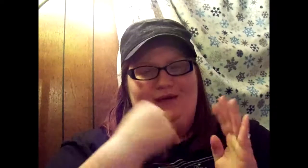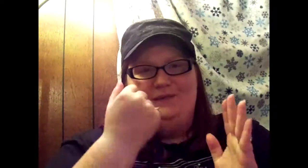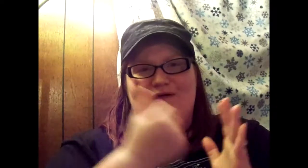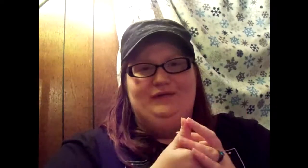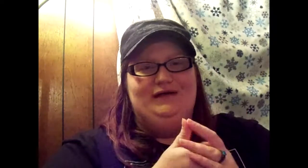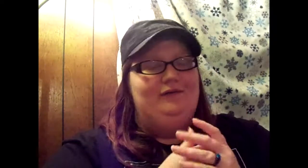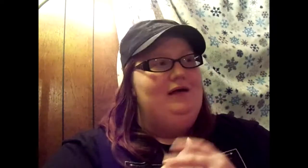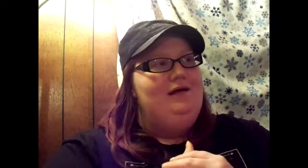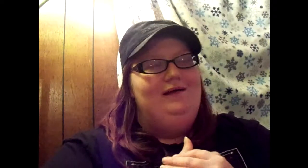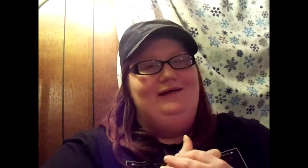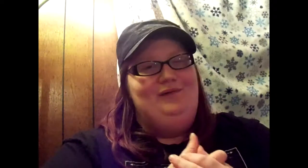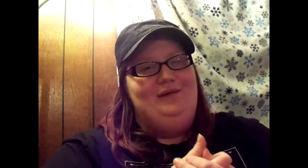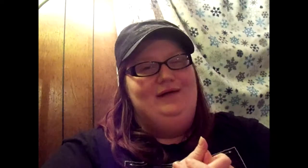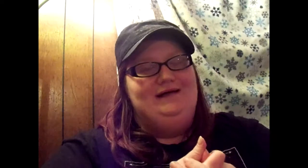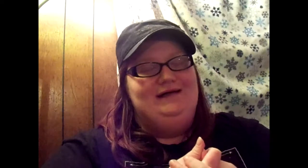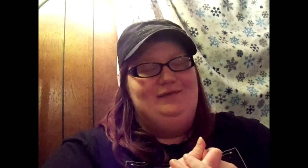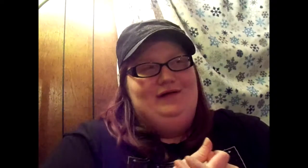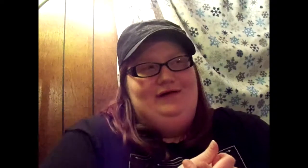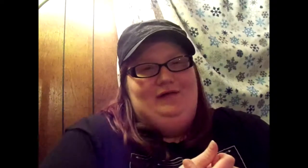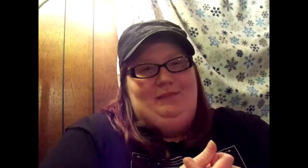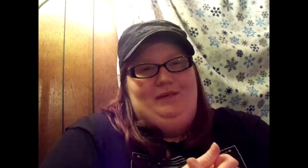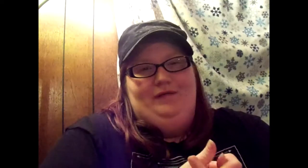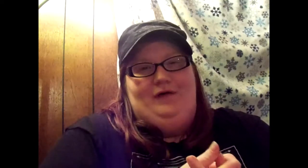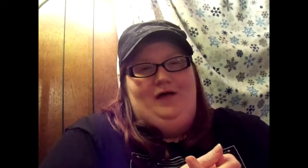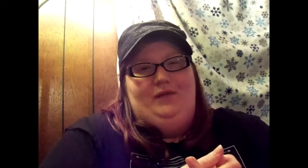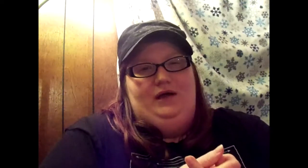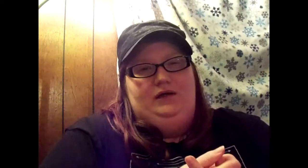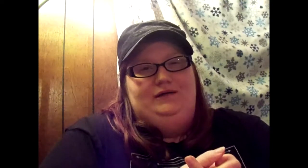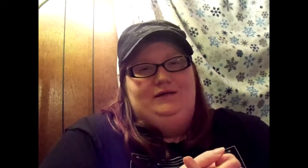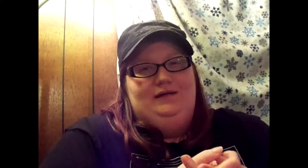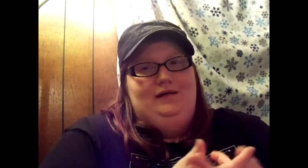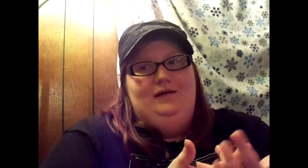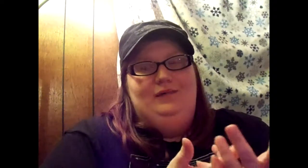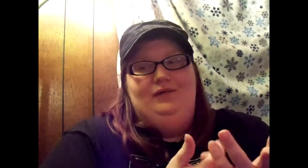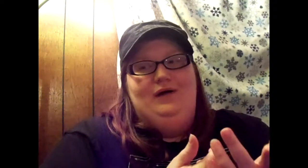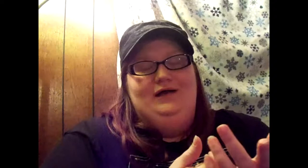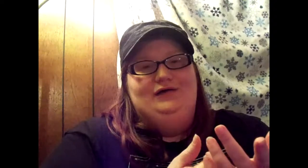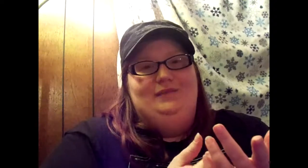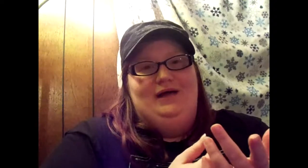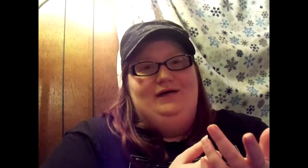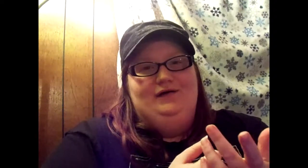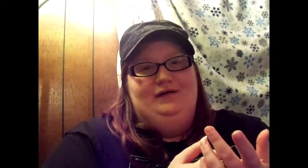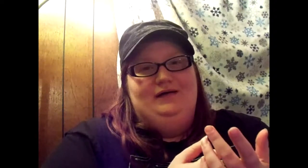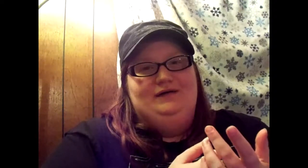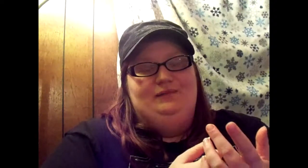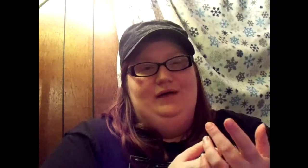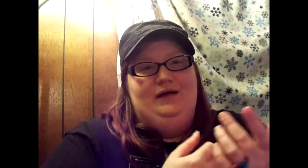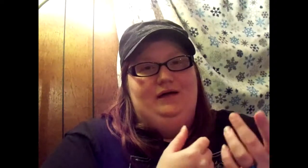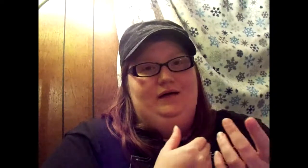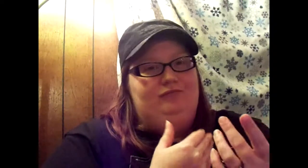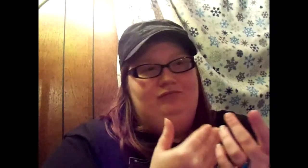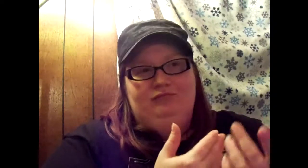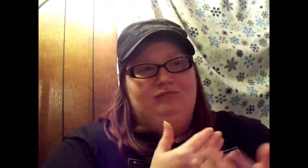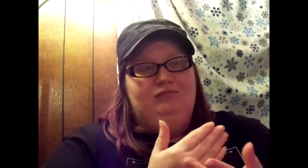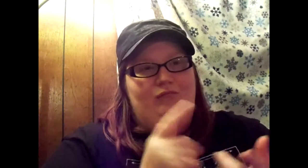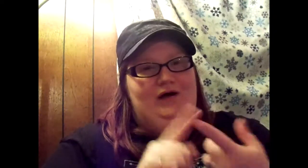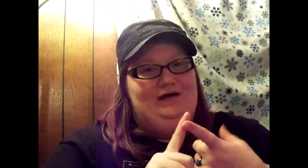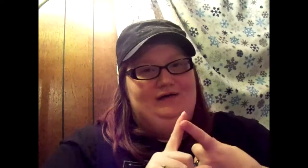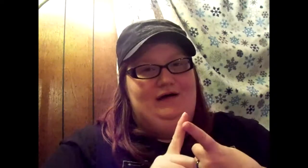up so and so. Like, why are you guys here? They were in there for like maybe 5 minutes. Like, why did you come down here and do this when, one, you saw